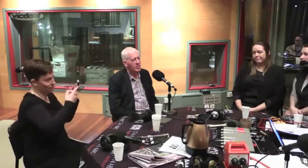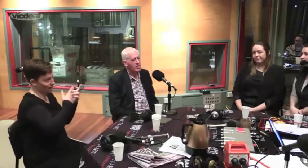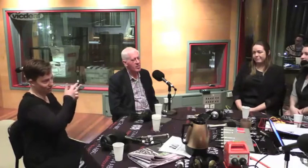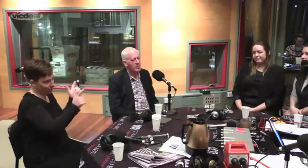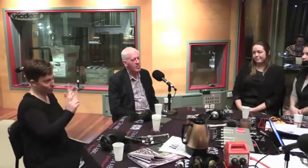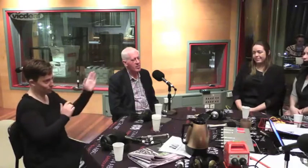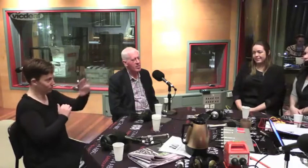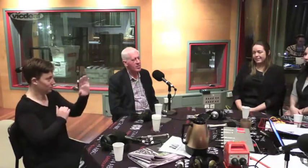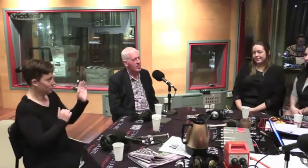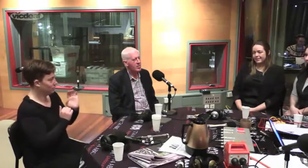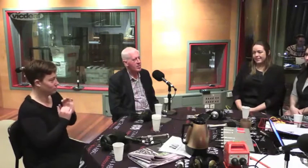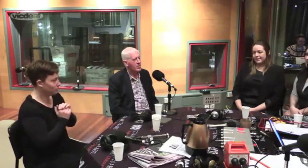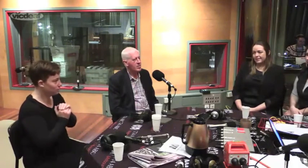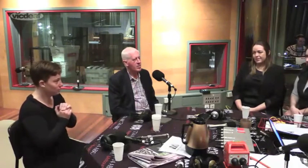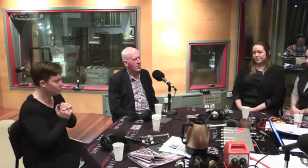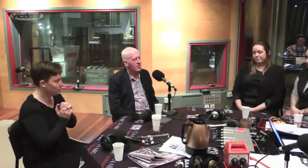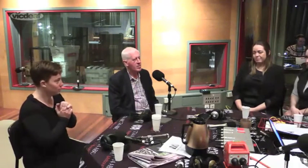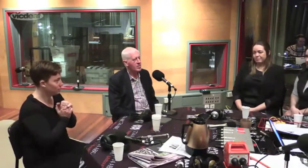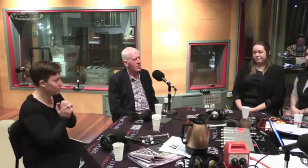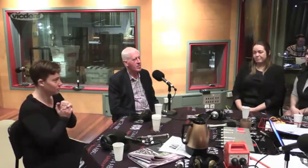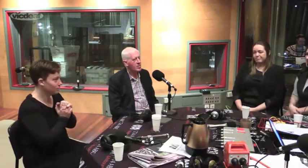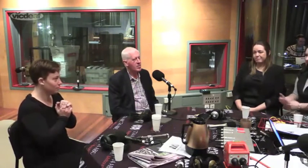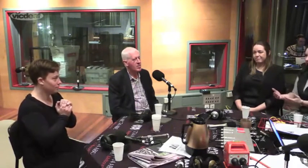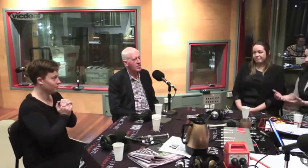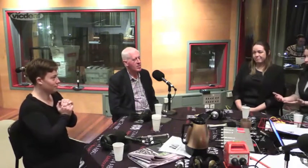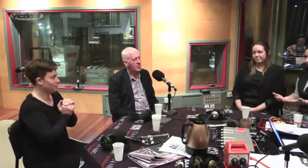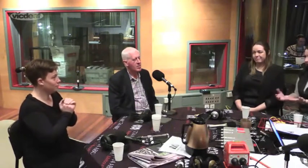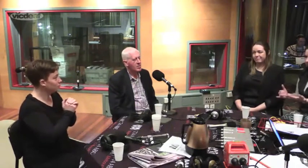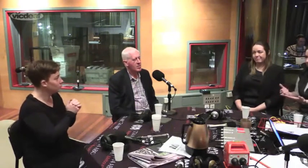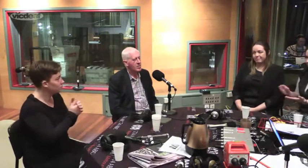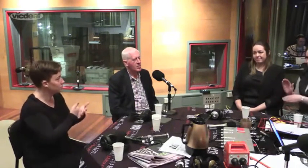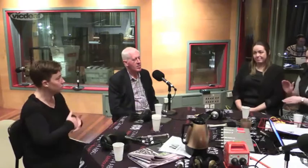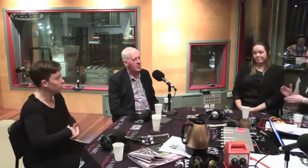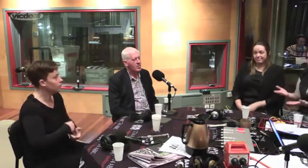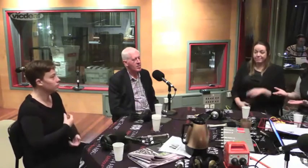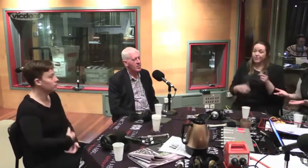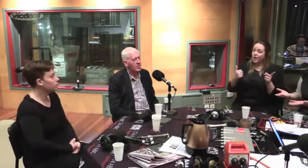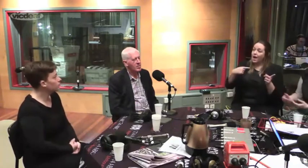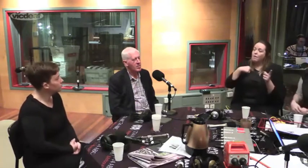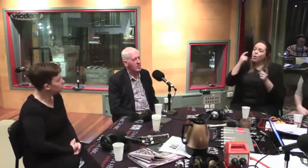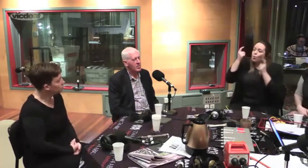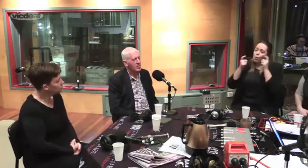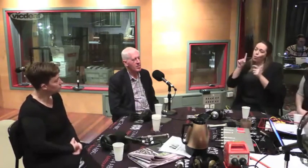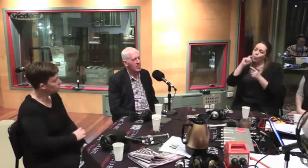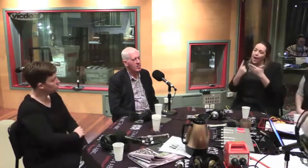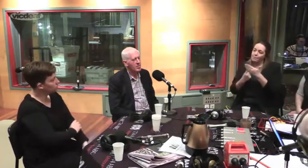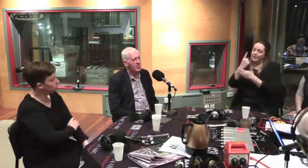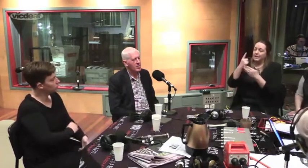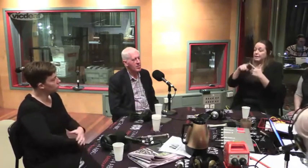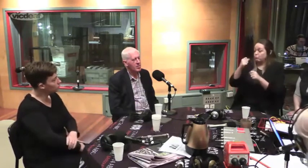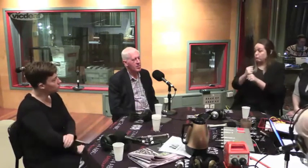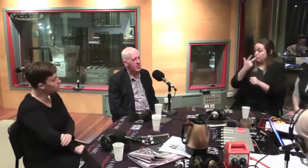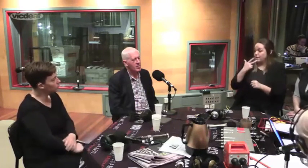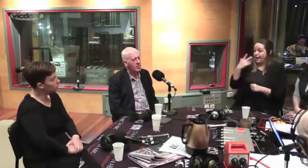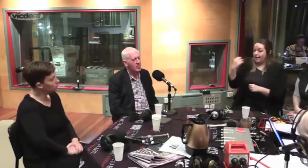But, and I wouldn't say that many Auslan interpreters are fluent in other sign languages. I'm wondering what would happen, for instance, if you had someone who